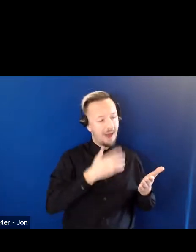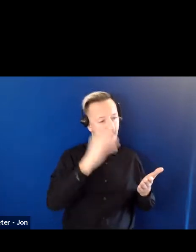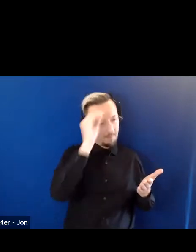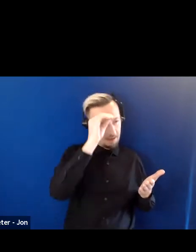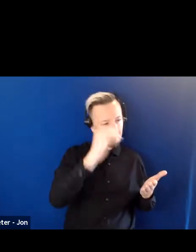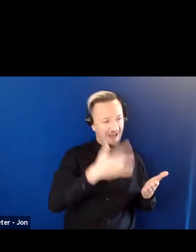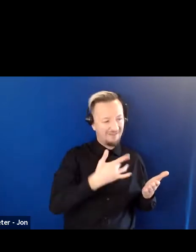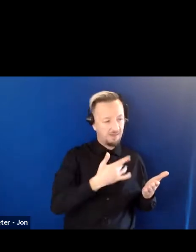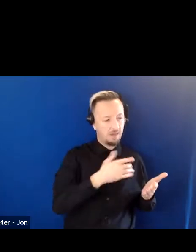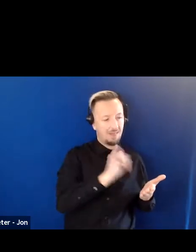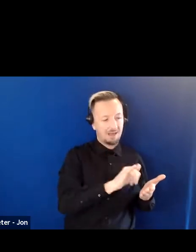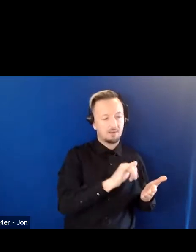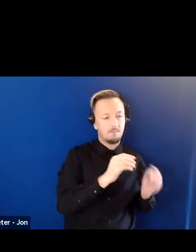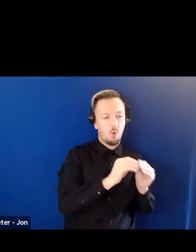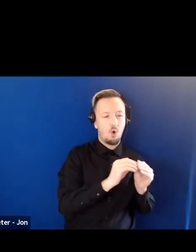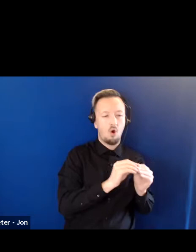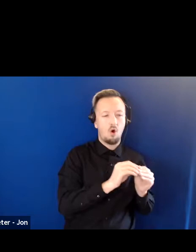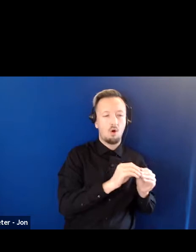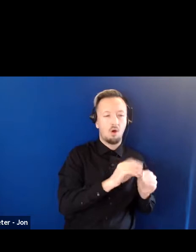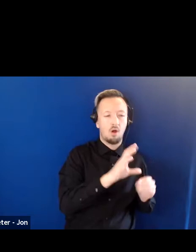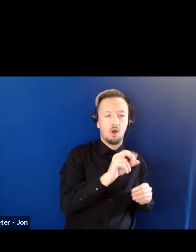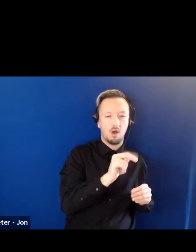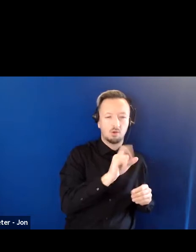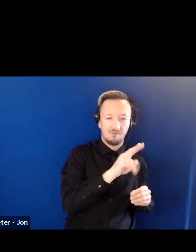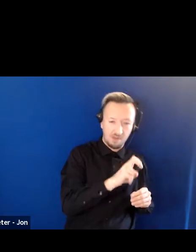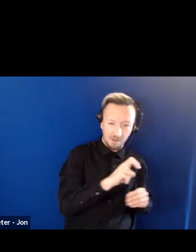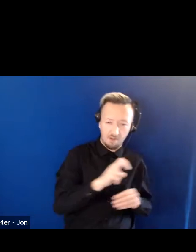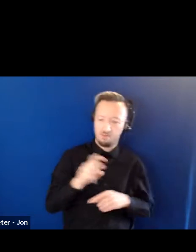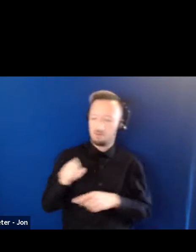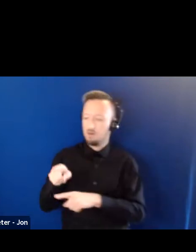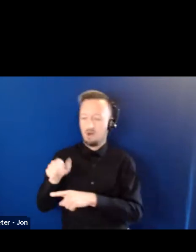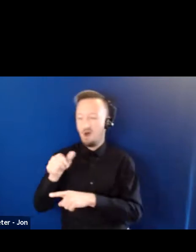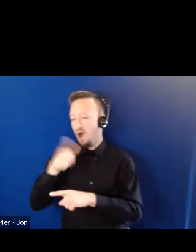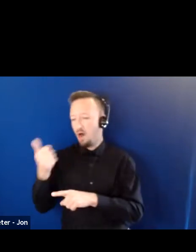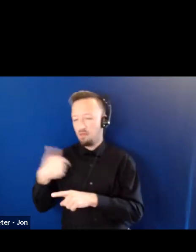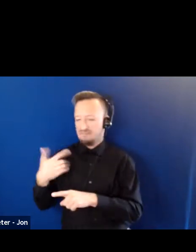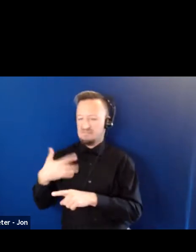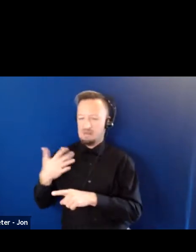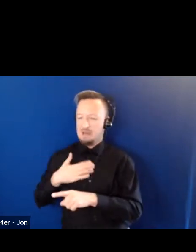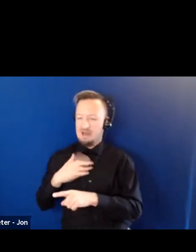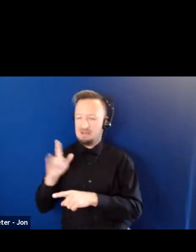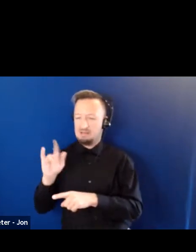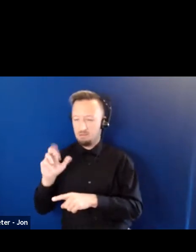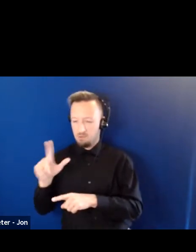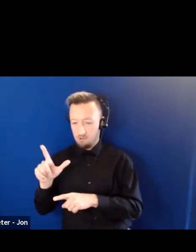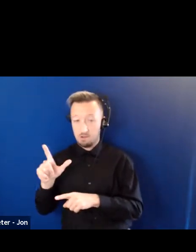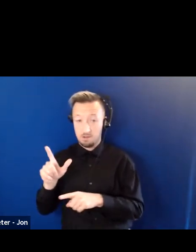about. But I've had more success with some of my Republican